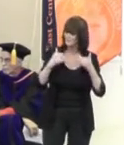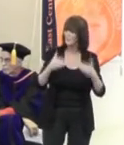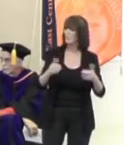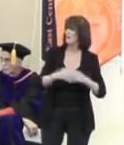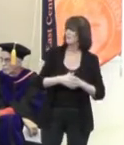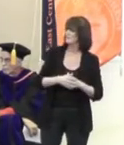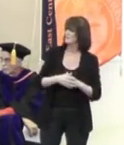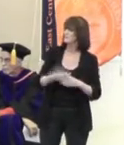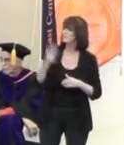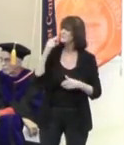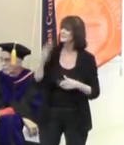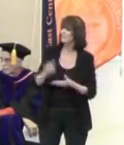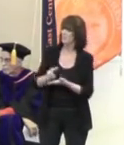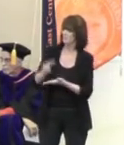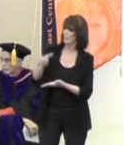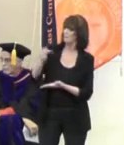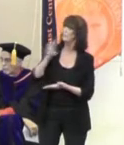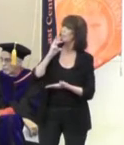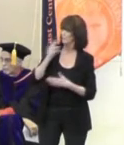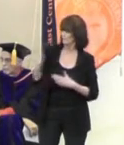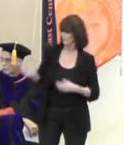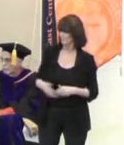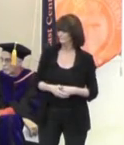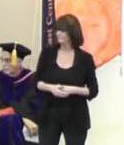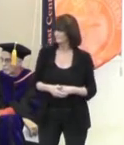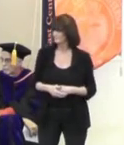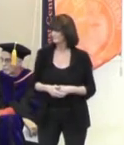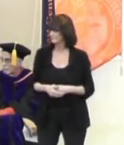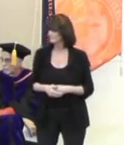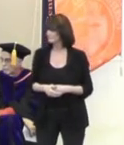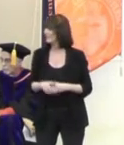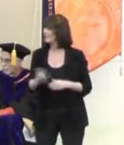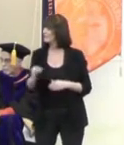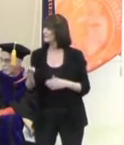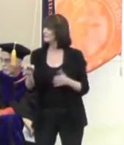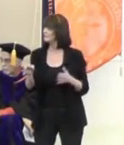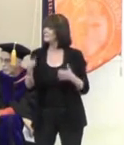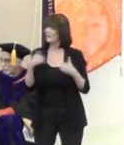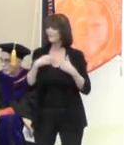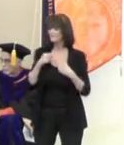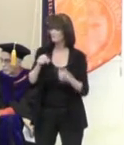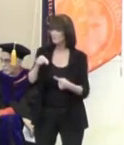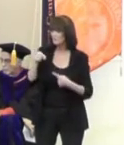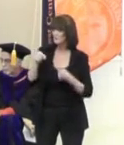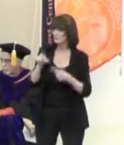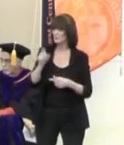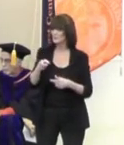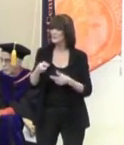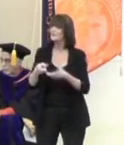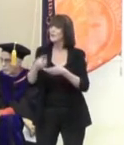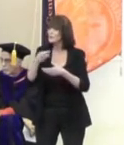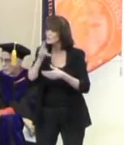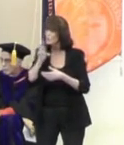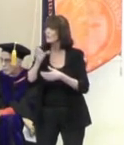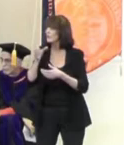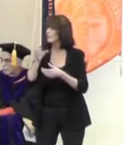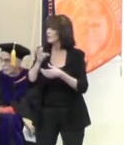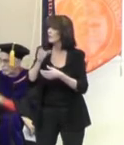Said, you'll see a bottle of water up there. And if you're having trouble, you need to clear your throat or anything,